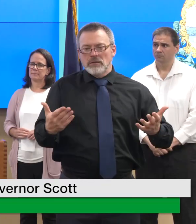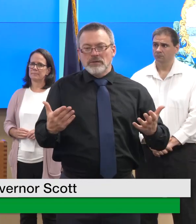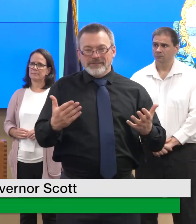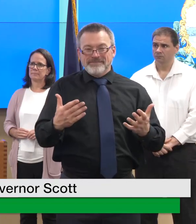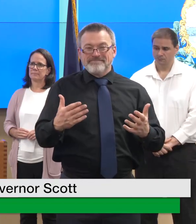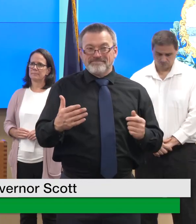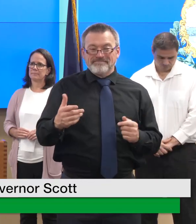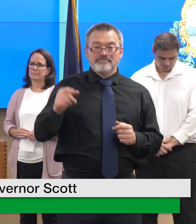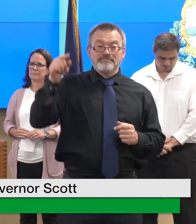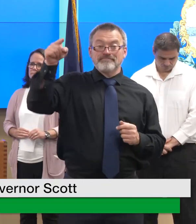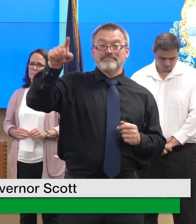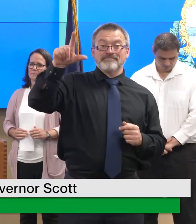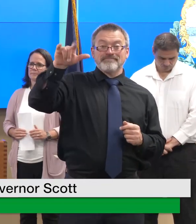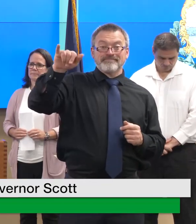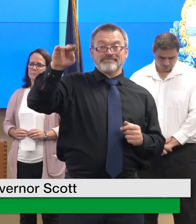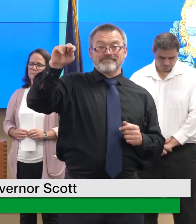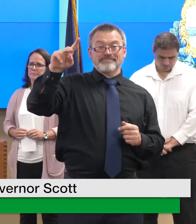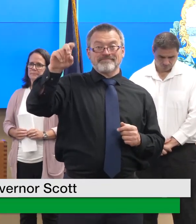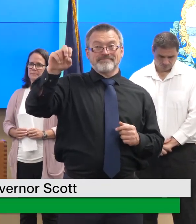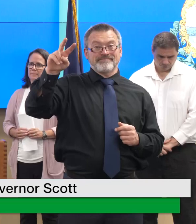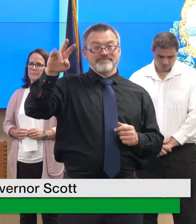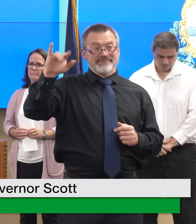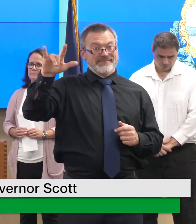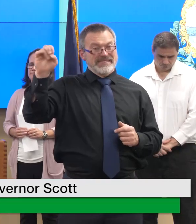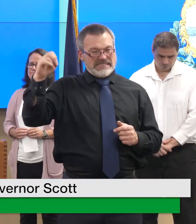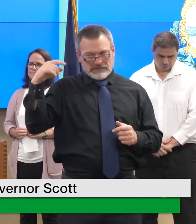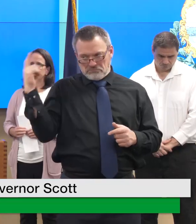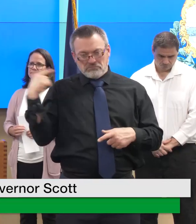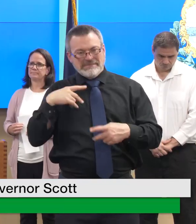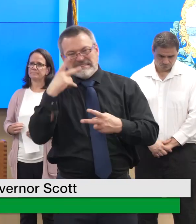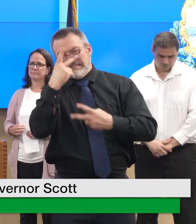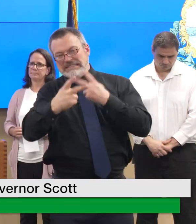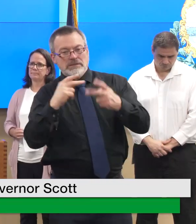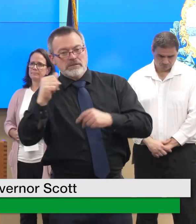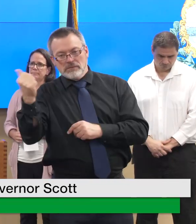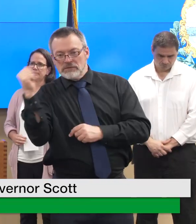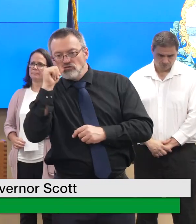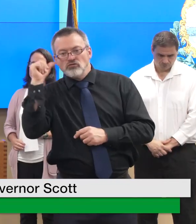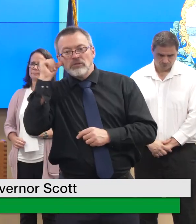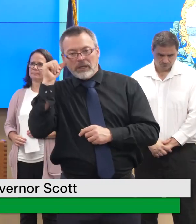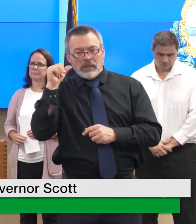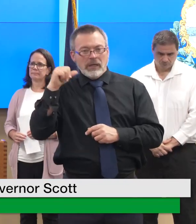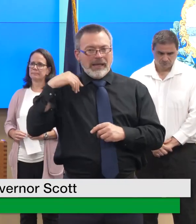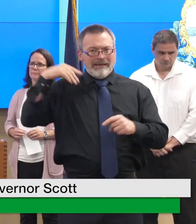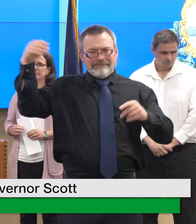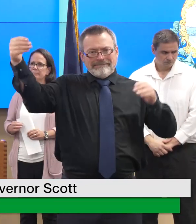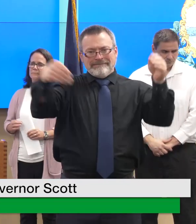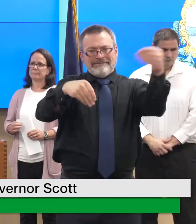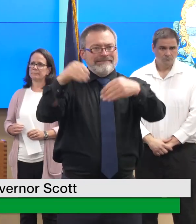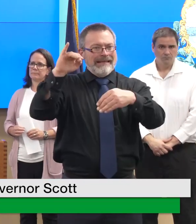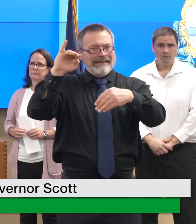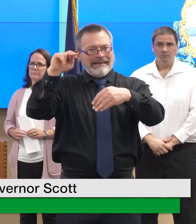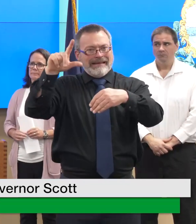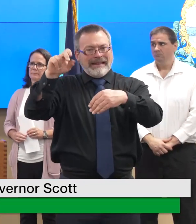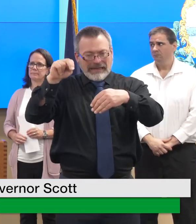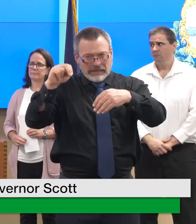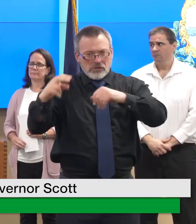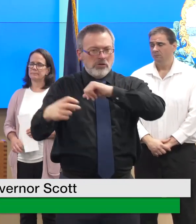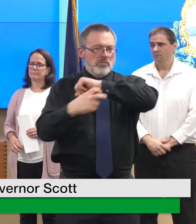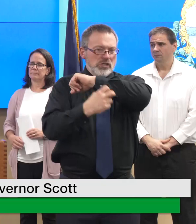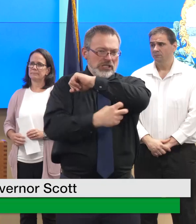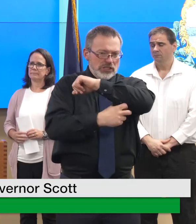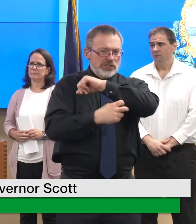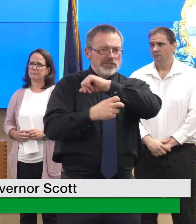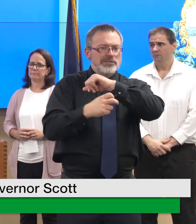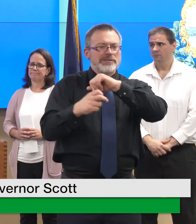lot of debris in some of the inlets around some of the bridge structures and box culverts and so forth. And